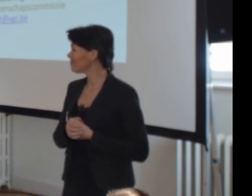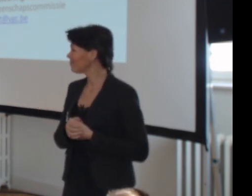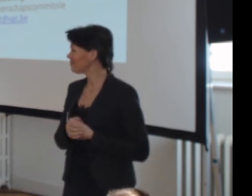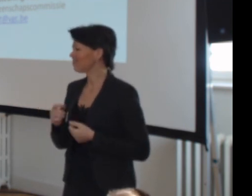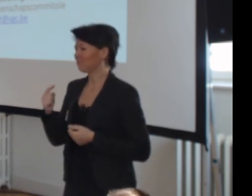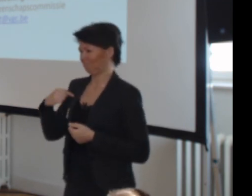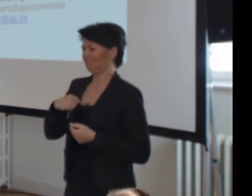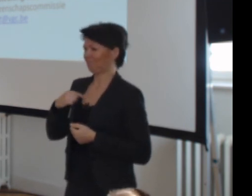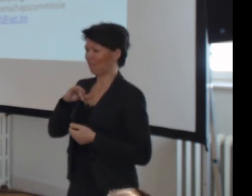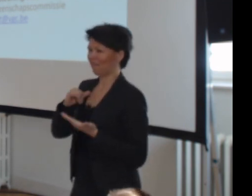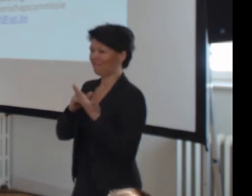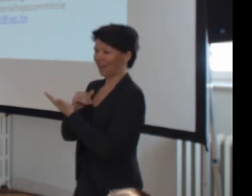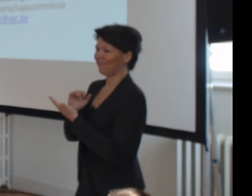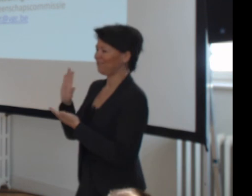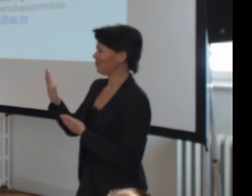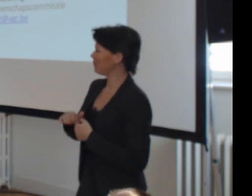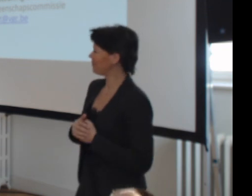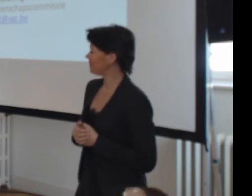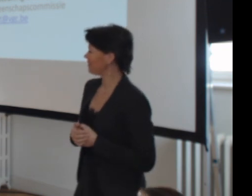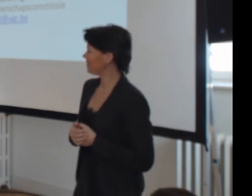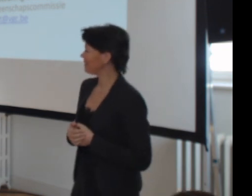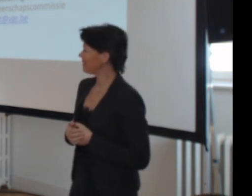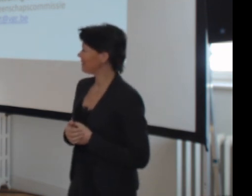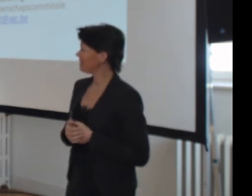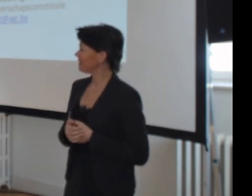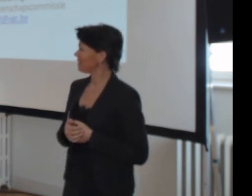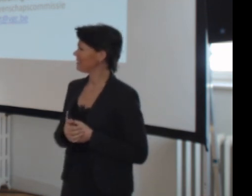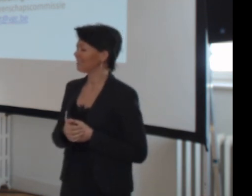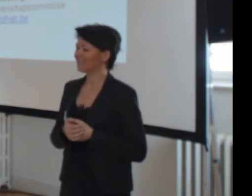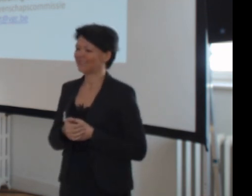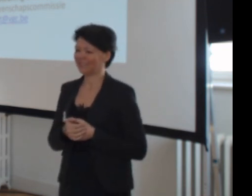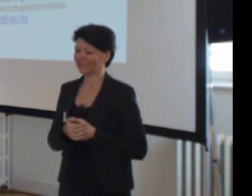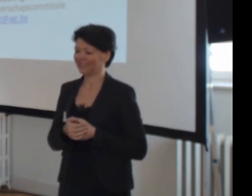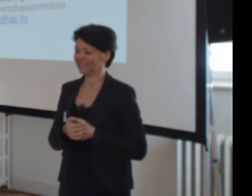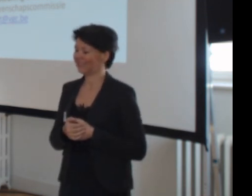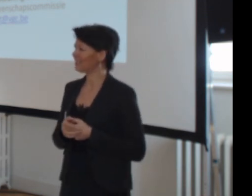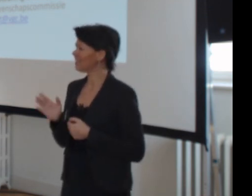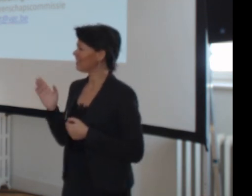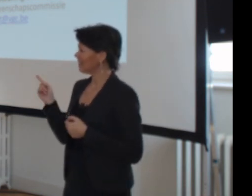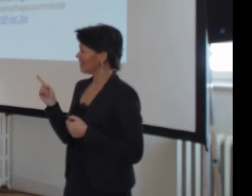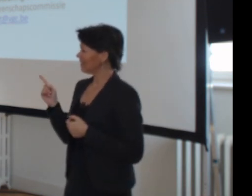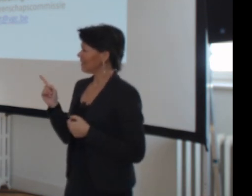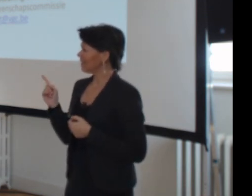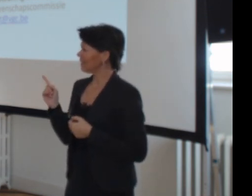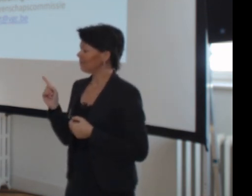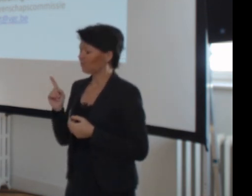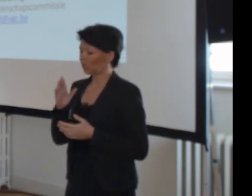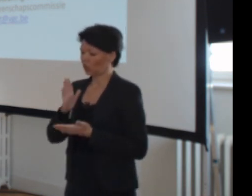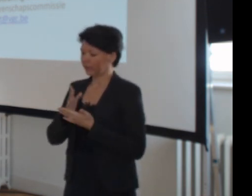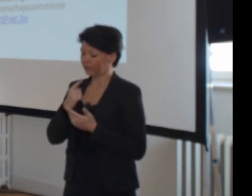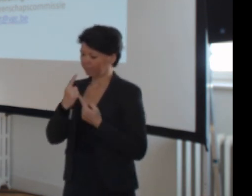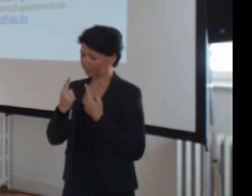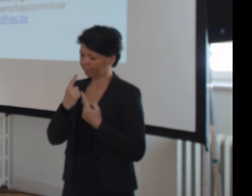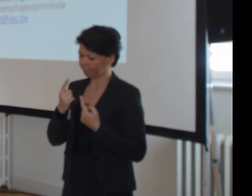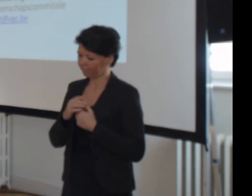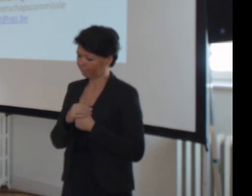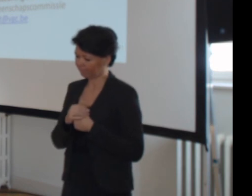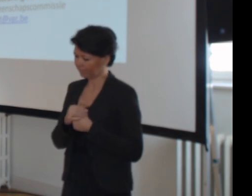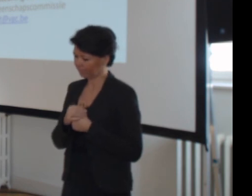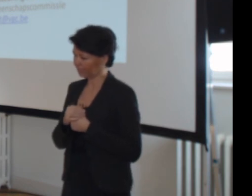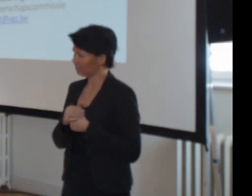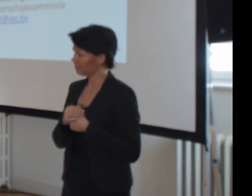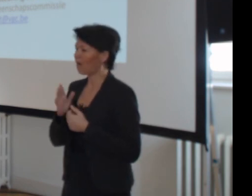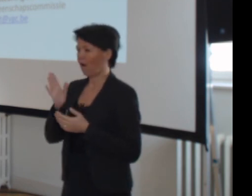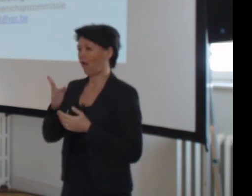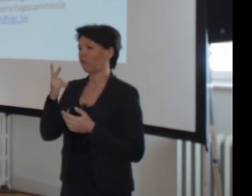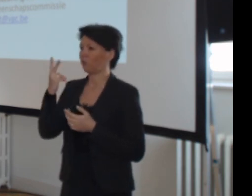I have a question for you then. So, we are discussing, we are already 2 days